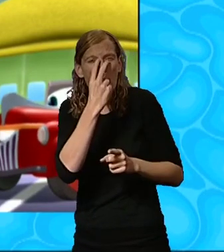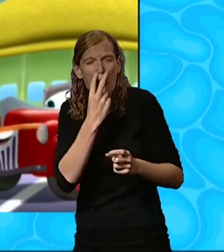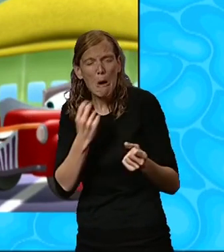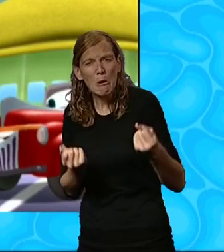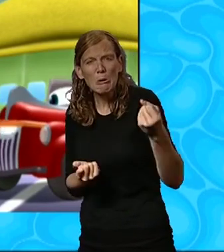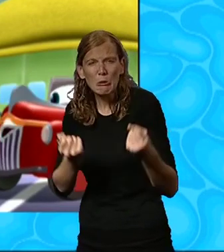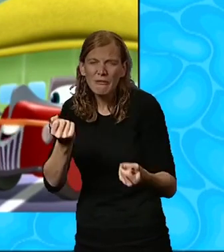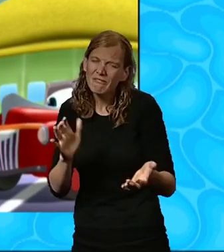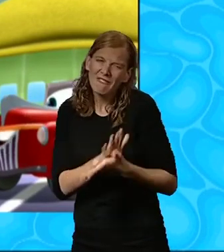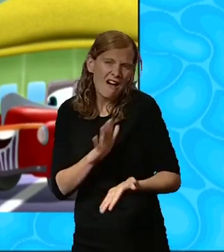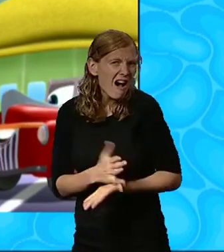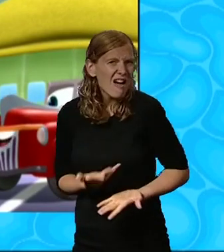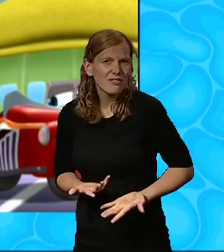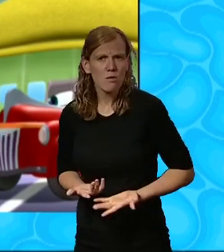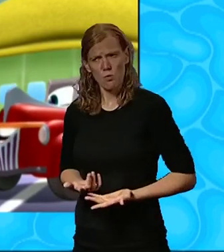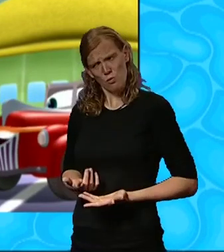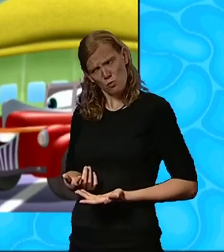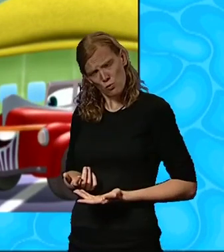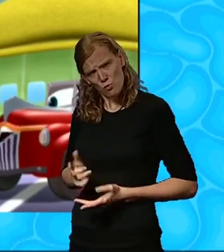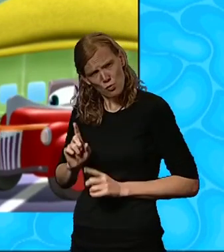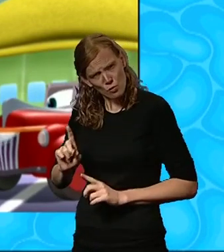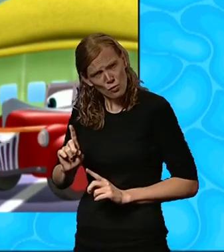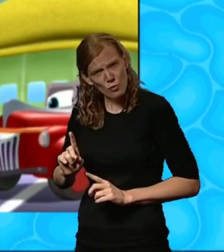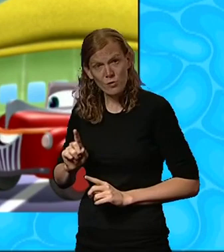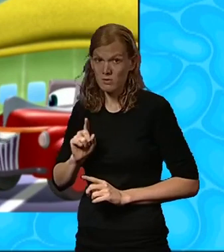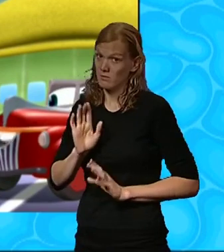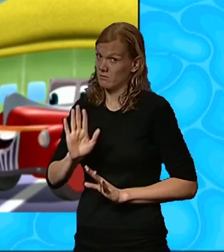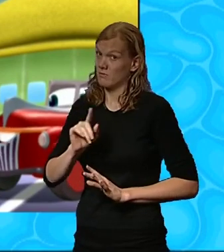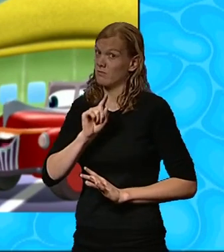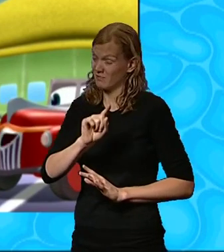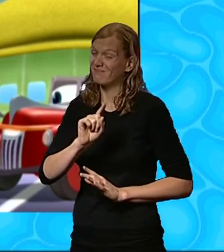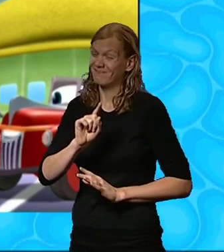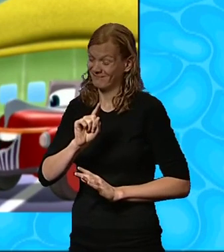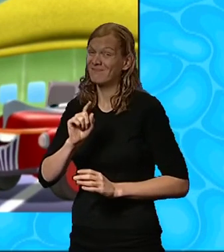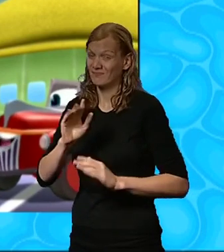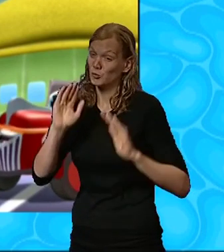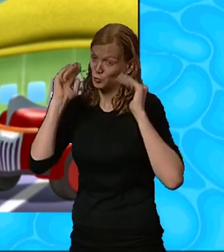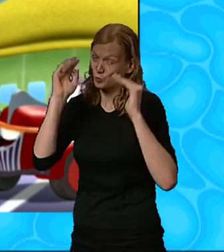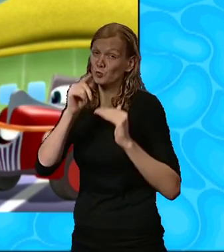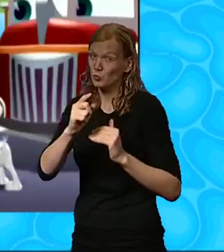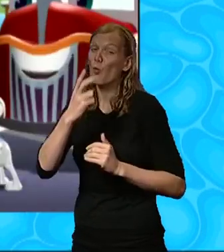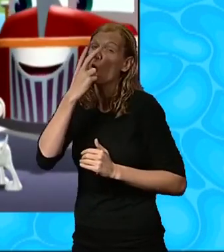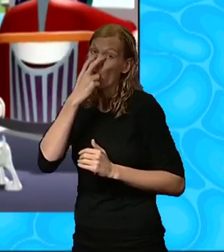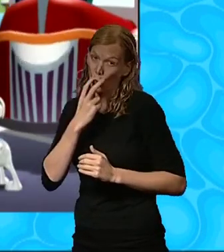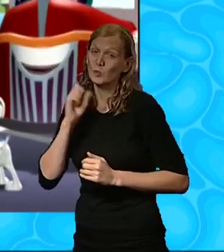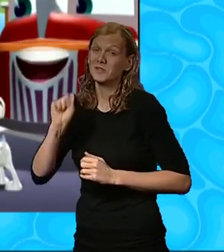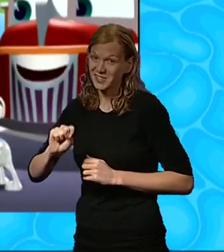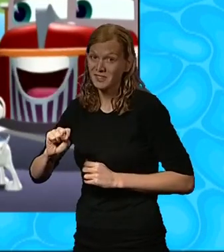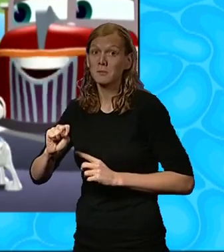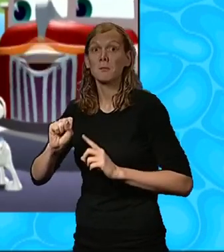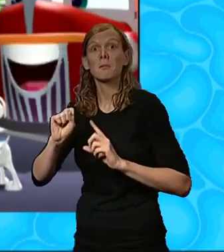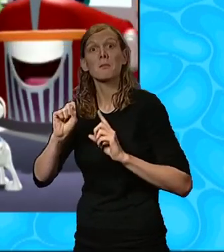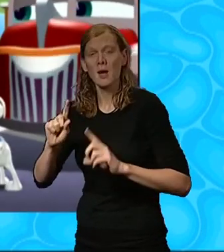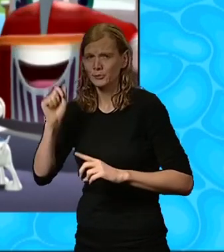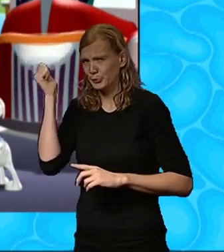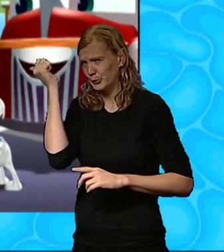sure, Finley. Chief Odell may have a lot of miles on his milometer, but he's picked up a lot of wisdom along the way. He taught me all I